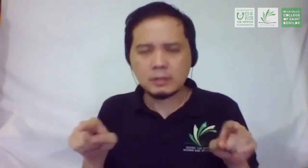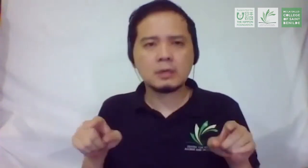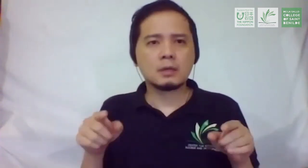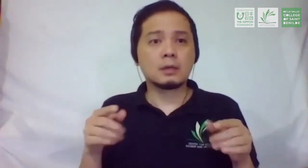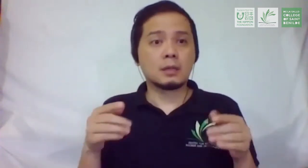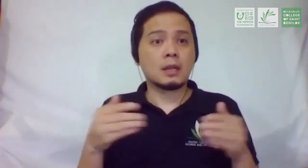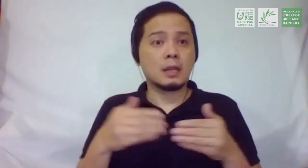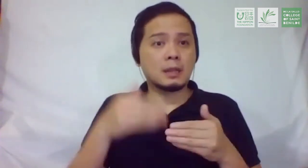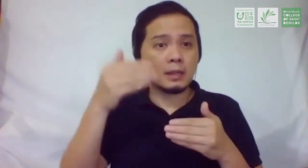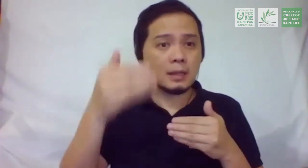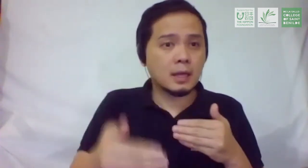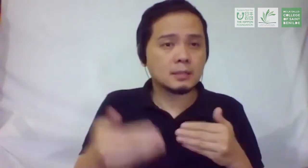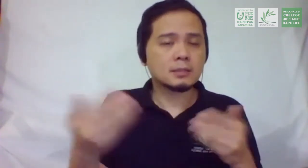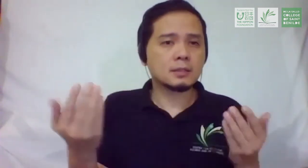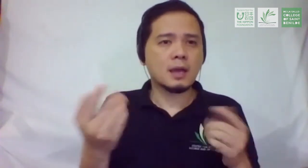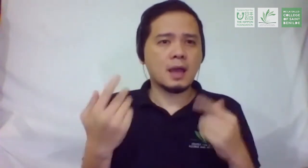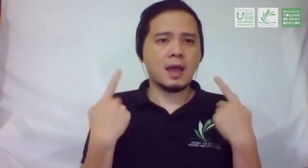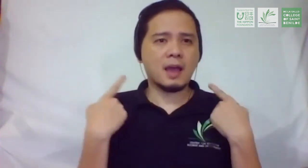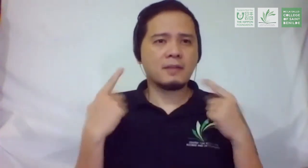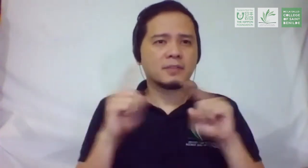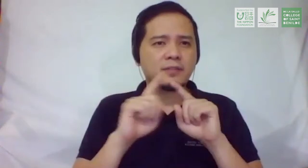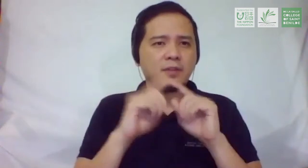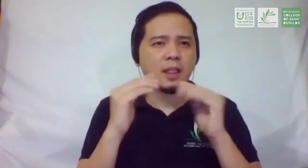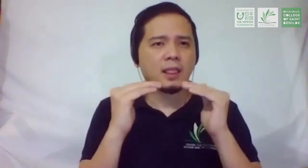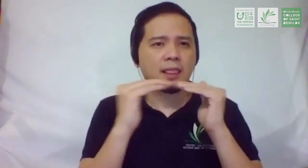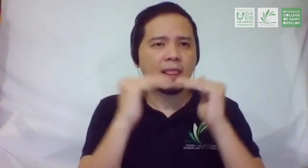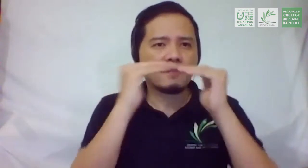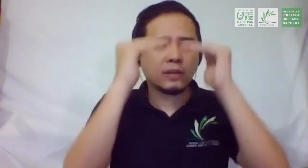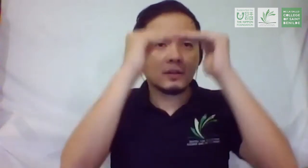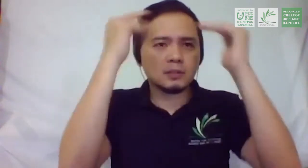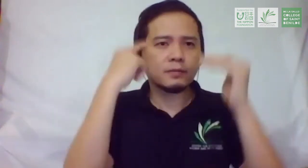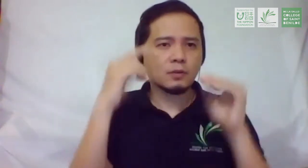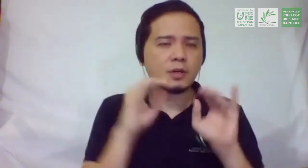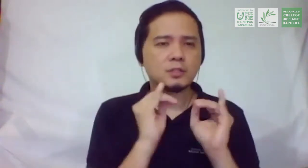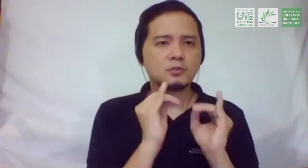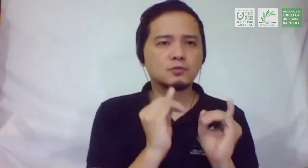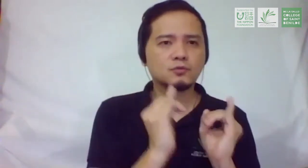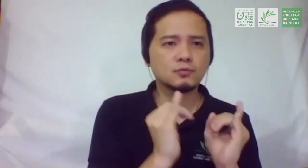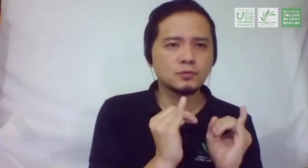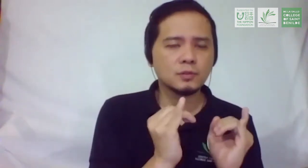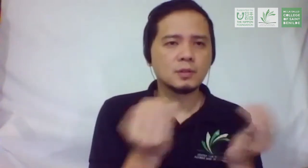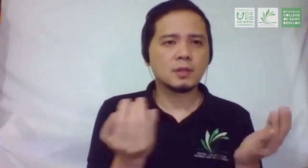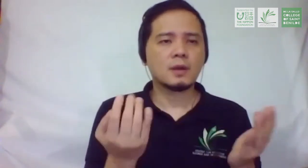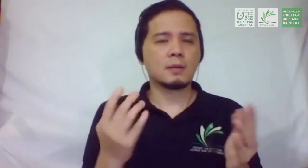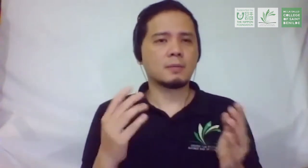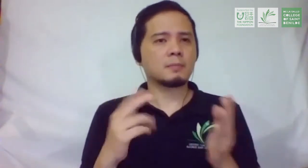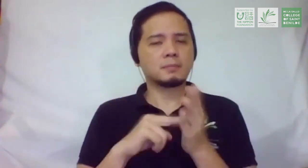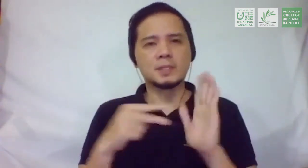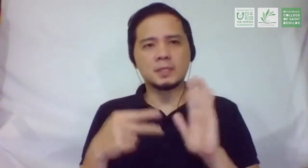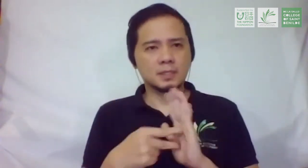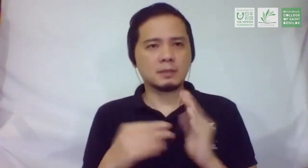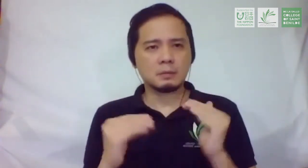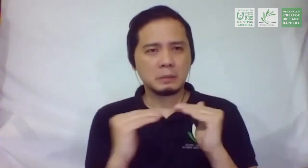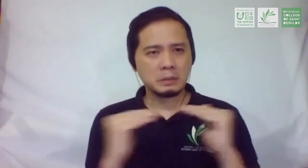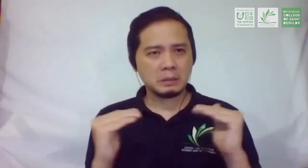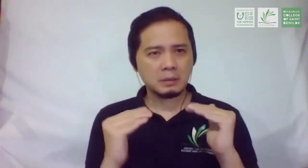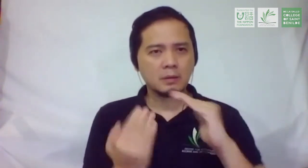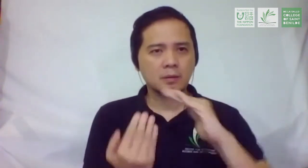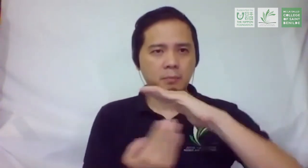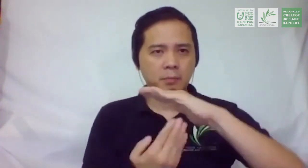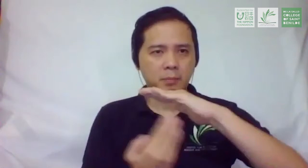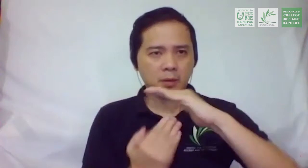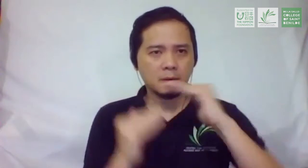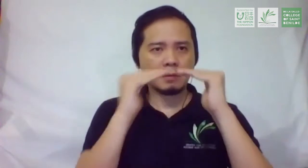divide teaching materials into introductory, intermediate, and advanced.